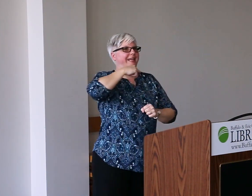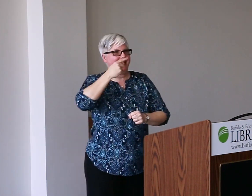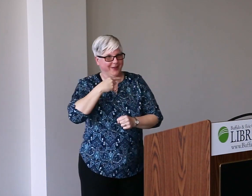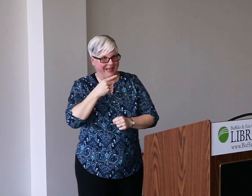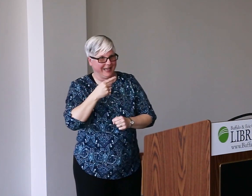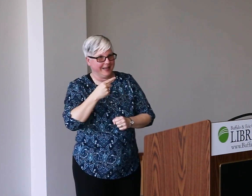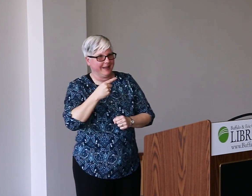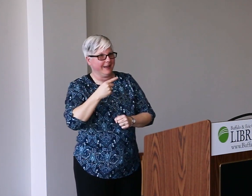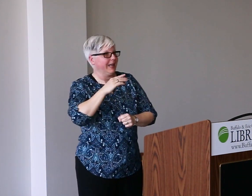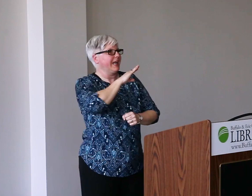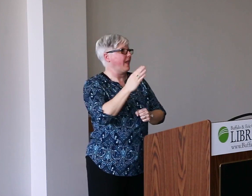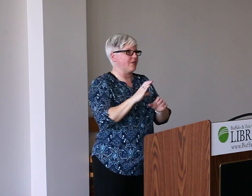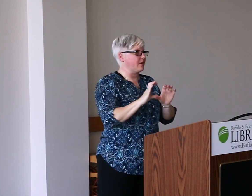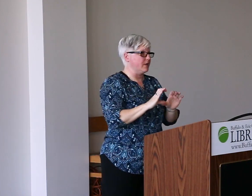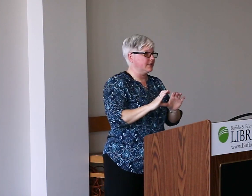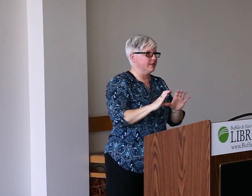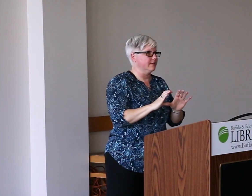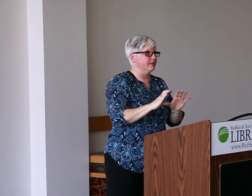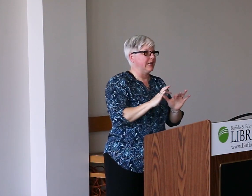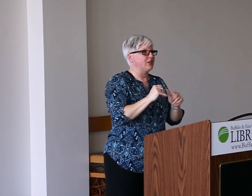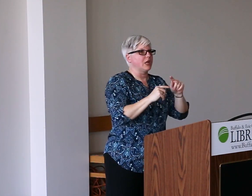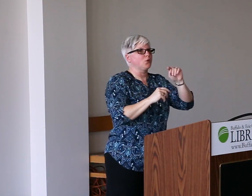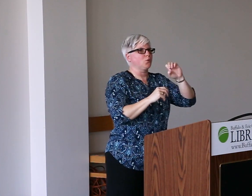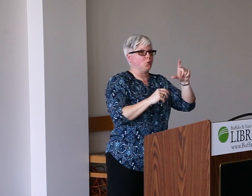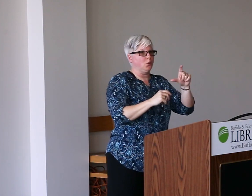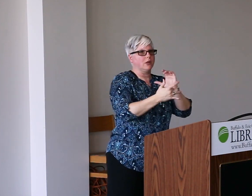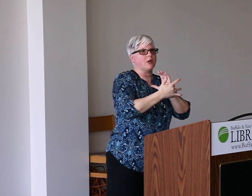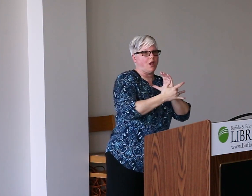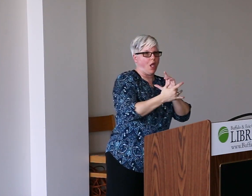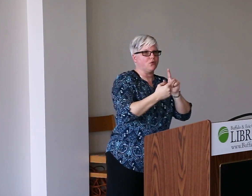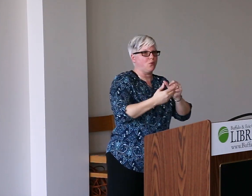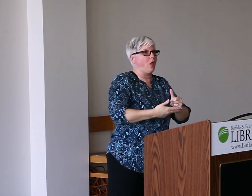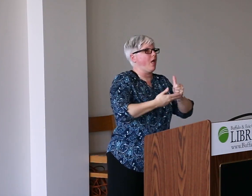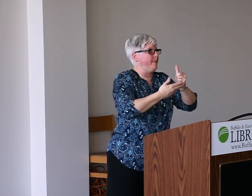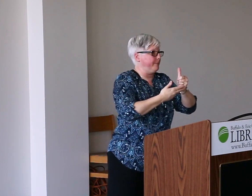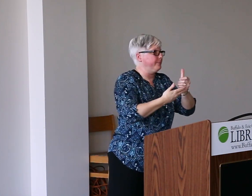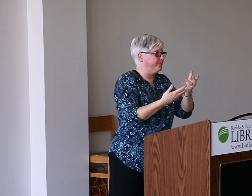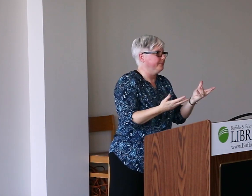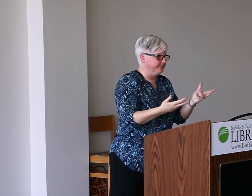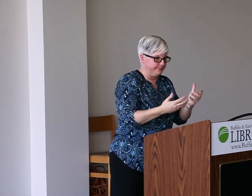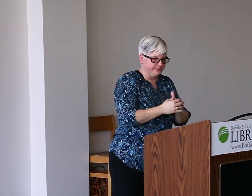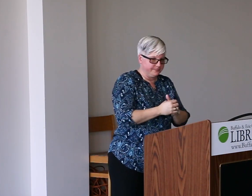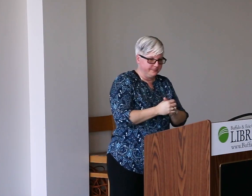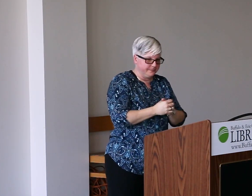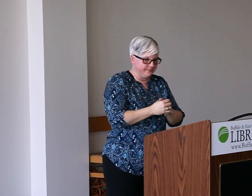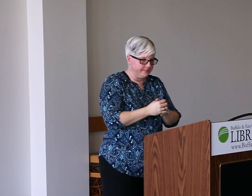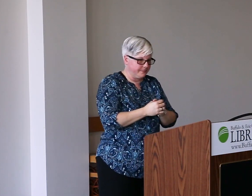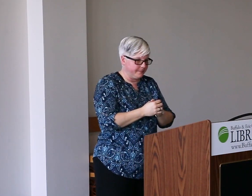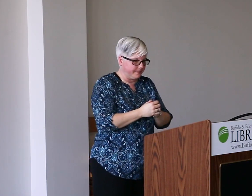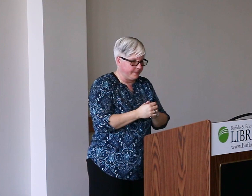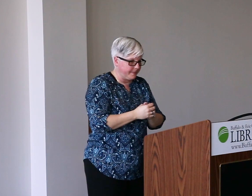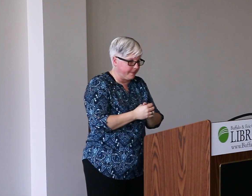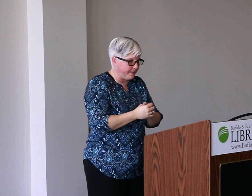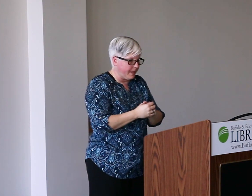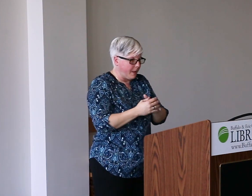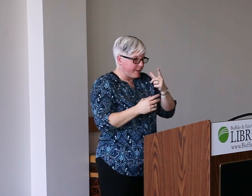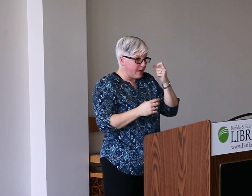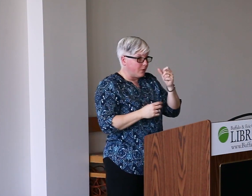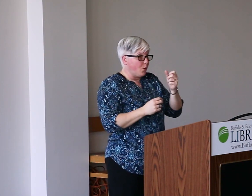deaf child hearing. It never does. It's just a tool. It's just technology that helps.